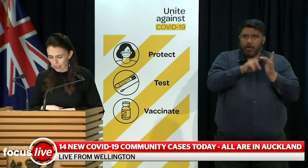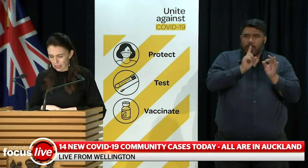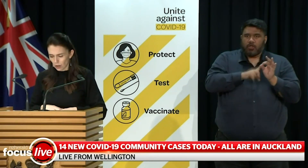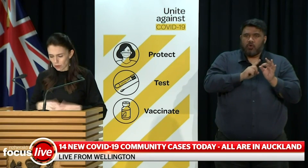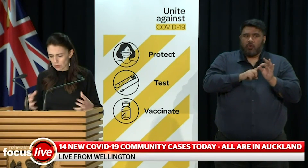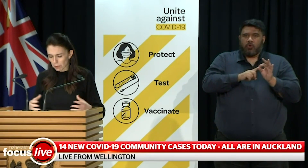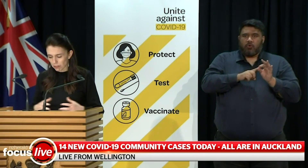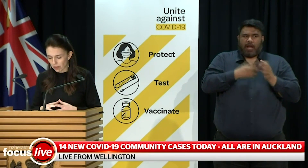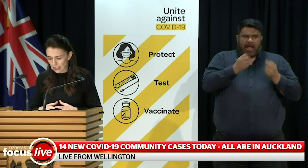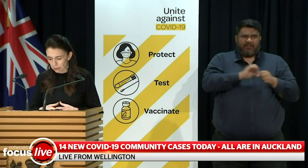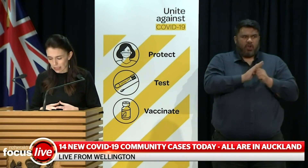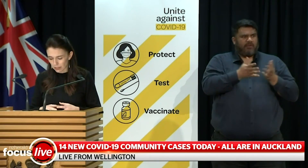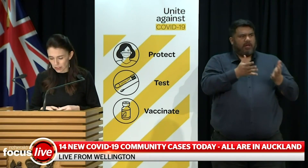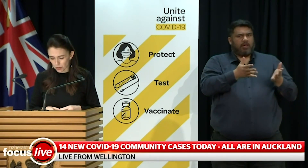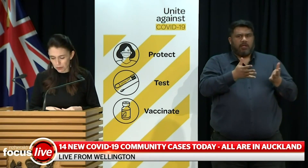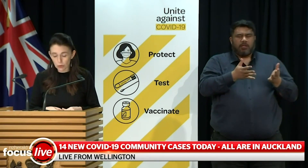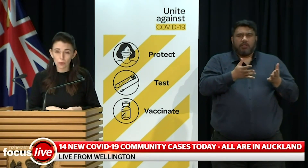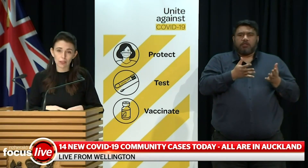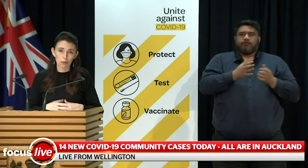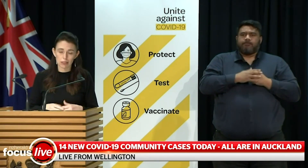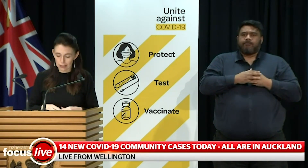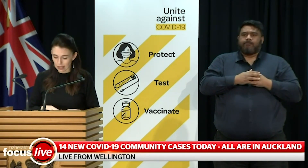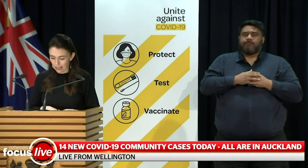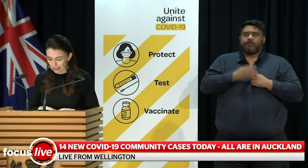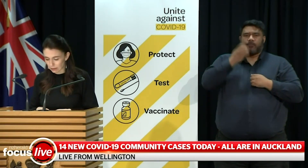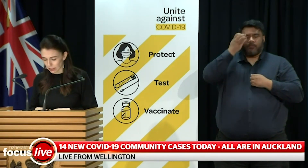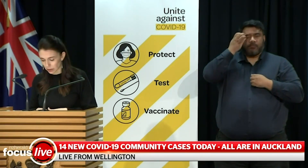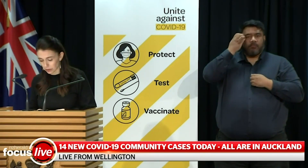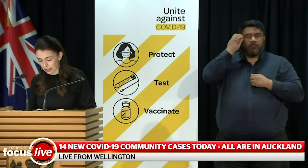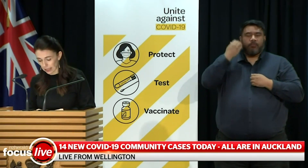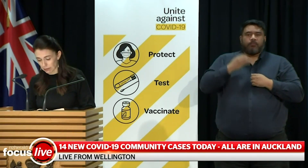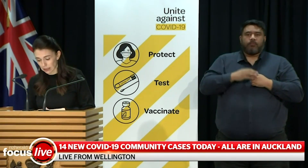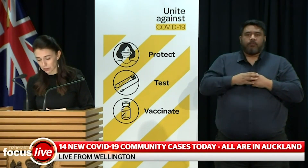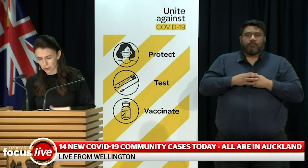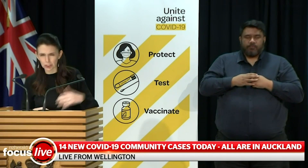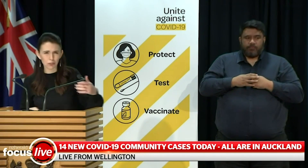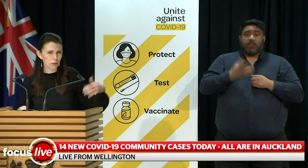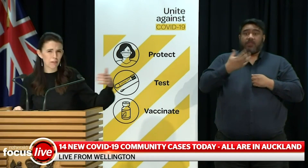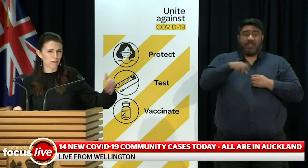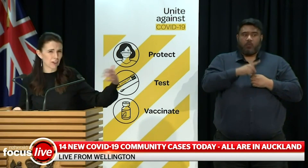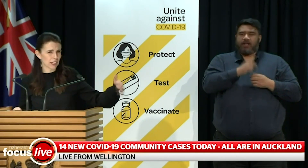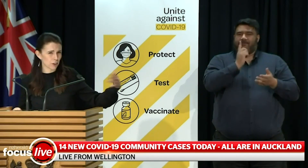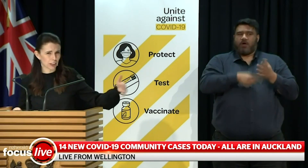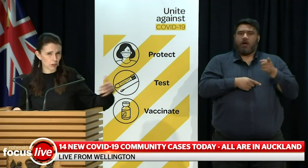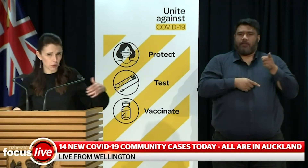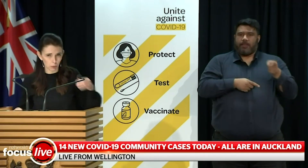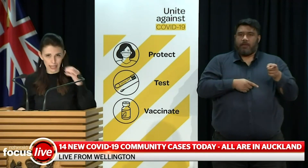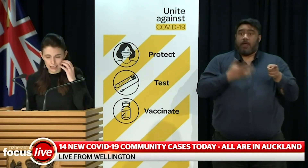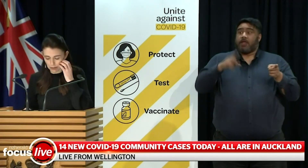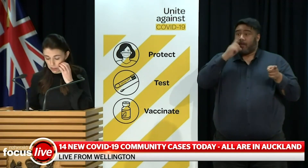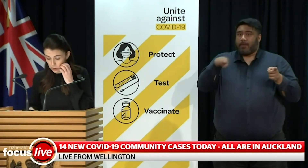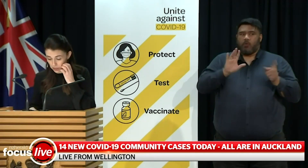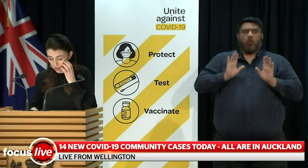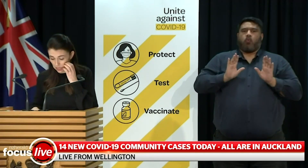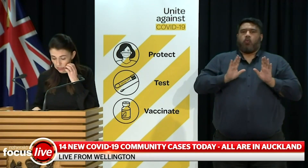community. Once we put fines in place for this group, we saw the numbers attempting to escape did reduce. And you remember very early on